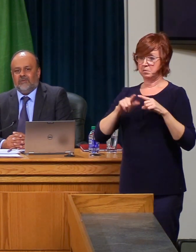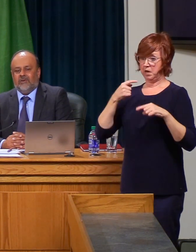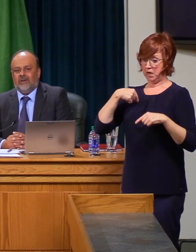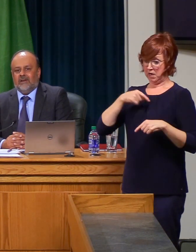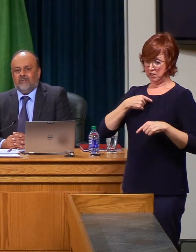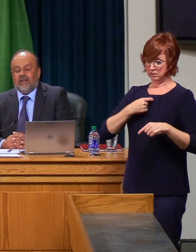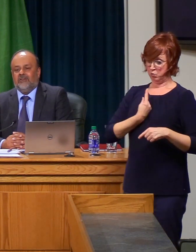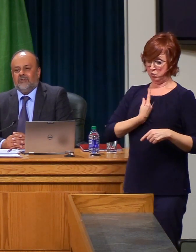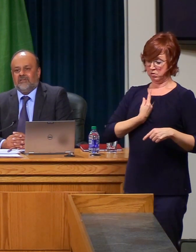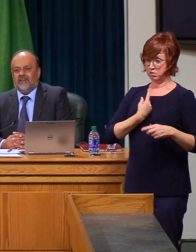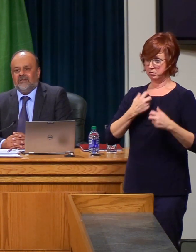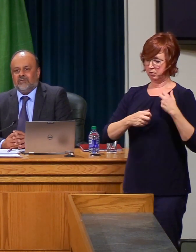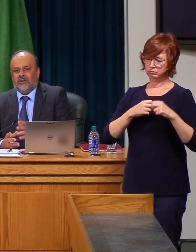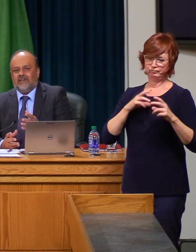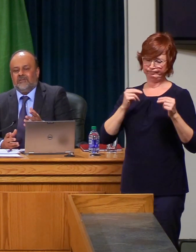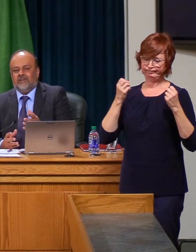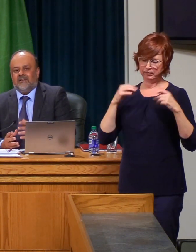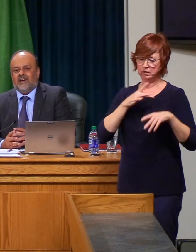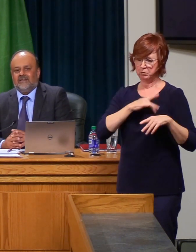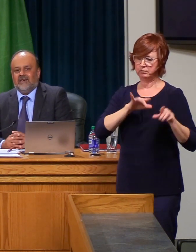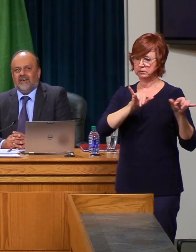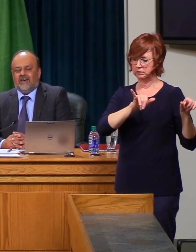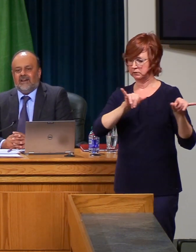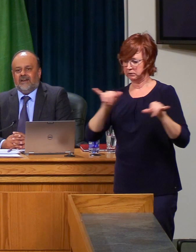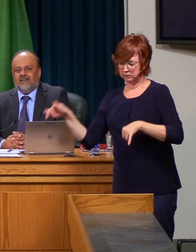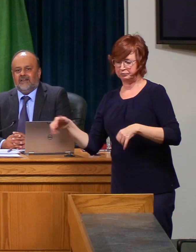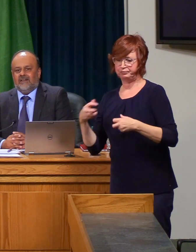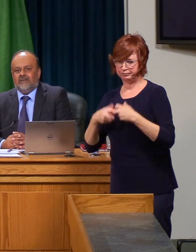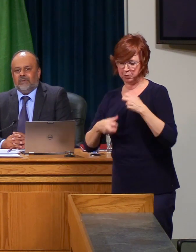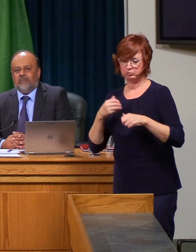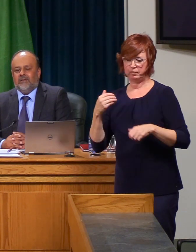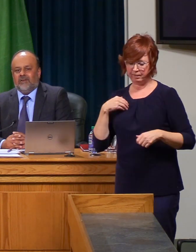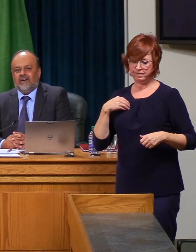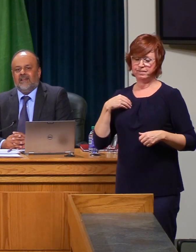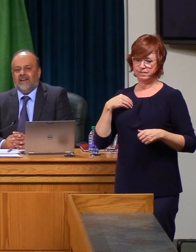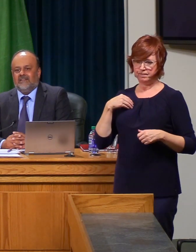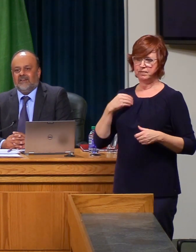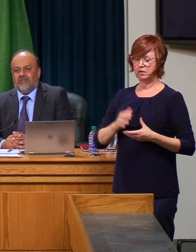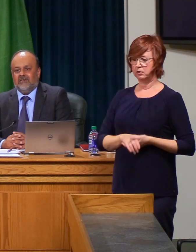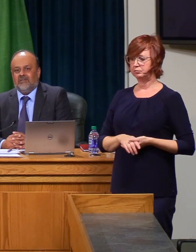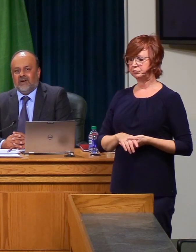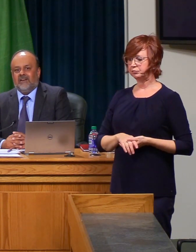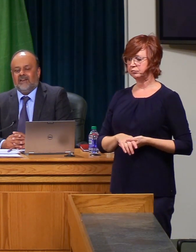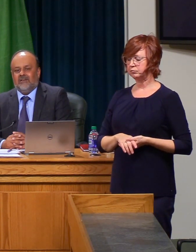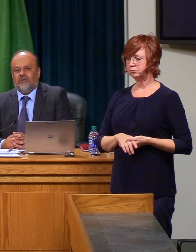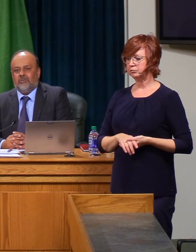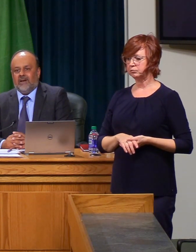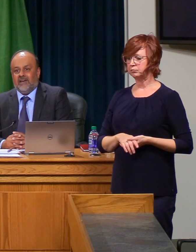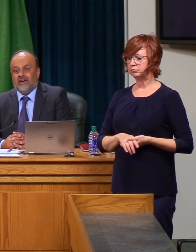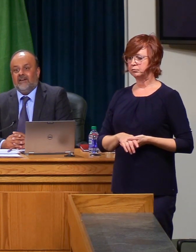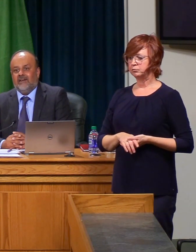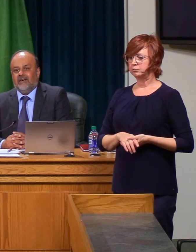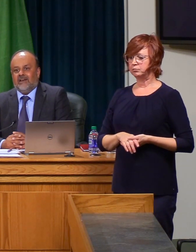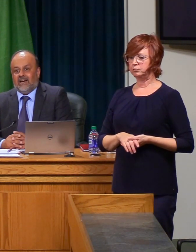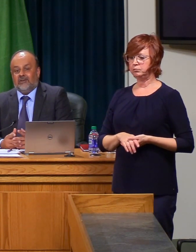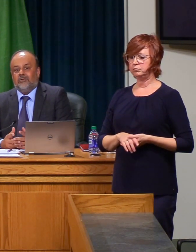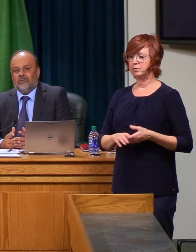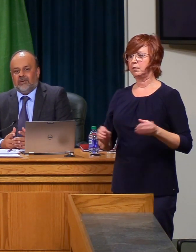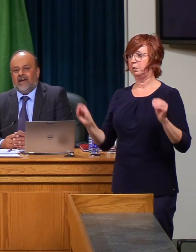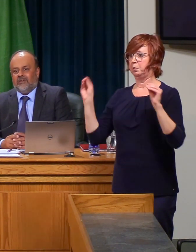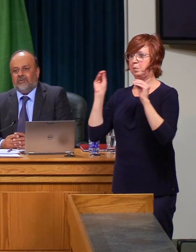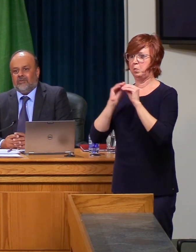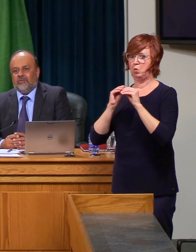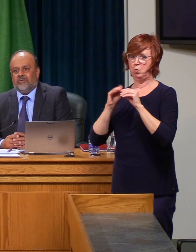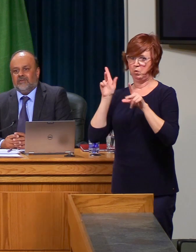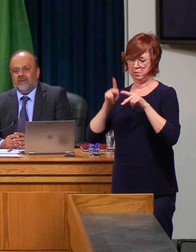us but for many jurisdictions, because as we discussed, people returning has increased dramatically through by air and